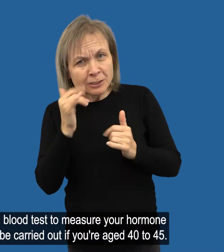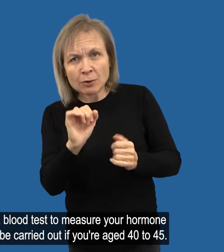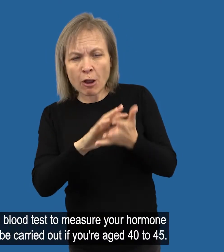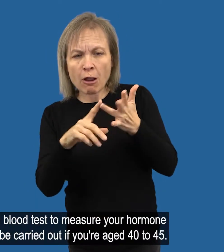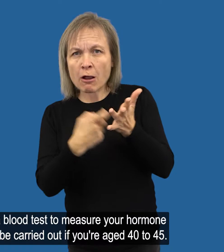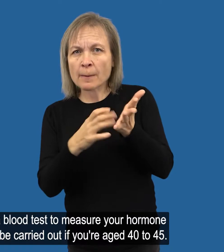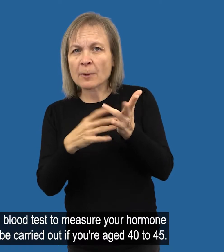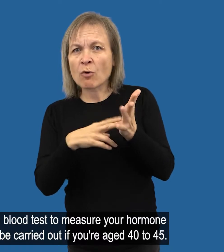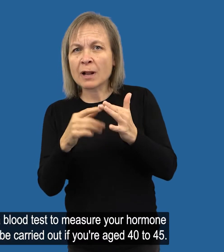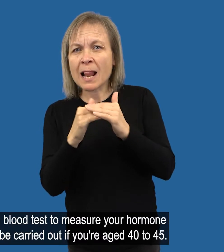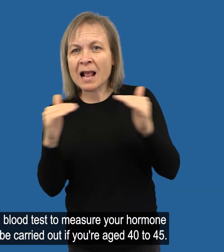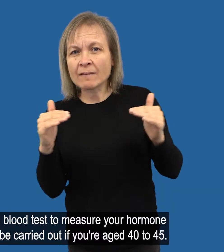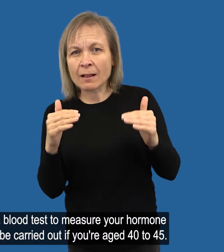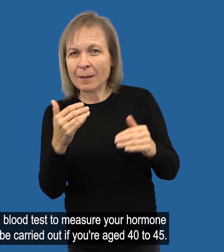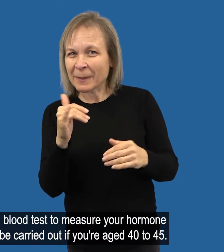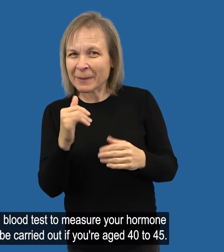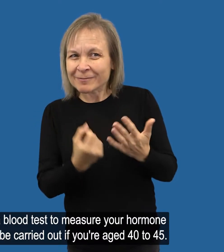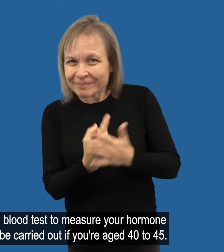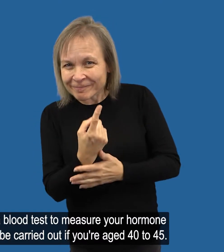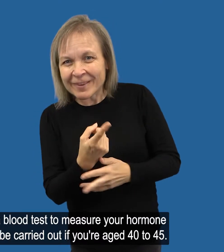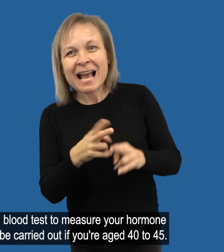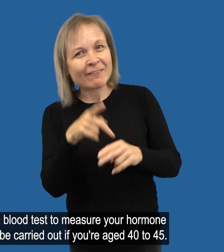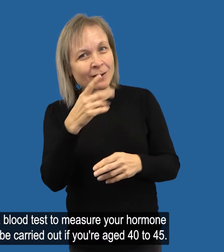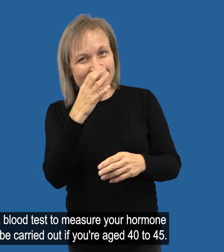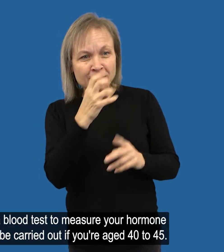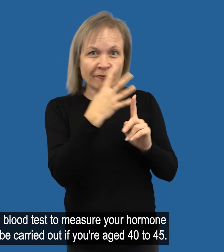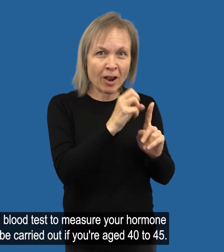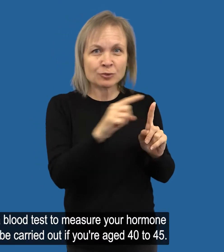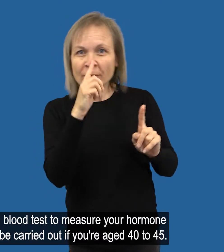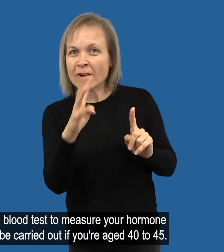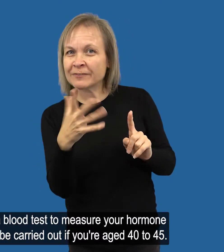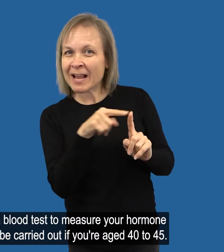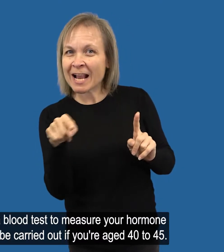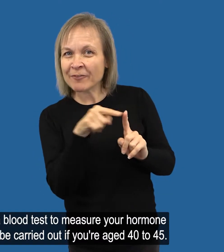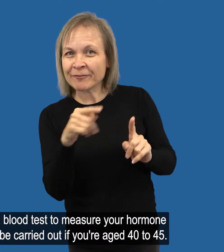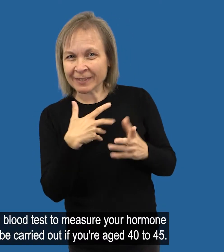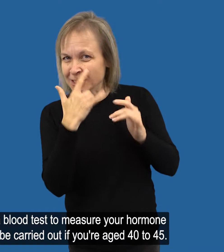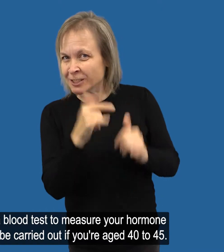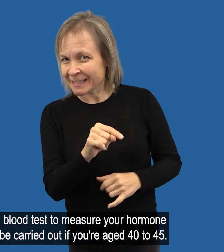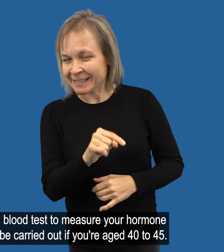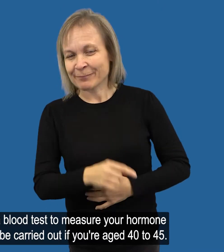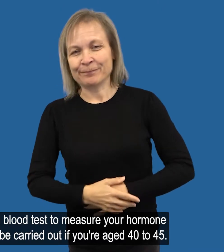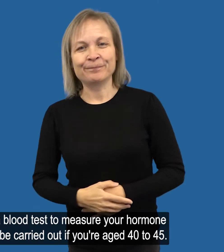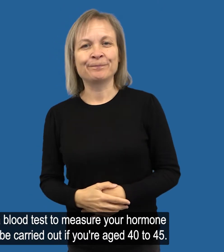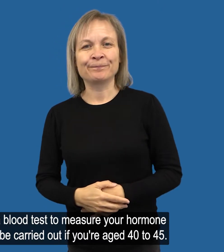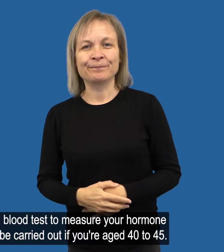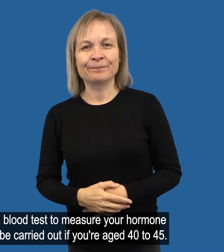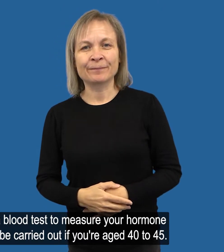However, a blood test to measure your hormone levels may be carried out if you're aged 40 to 45.